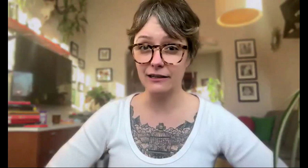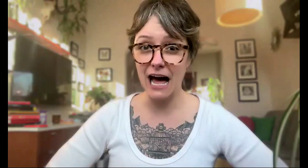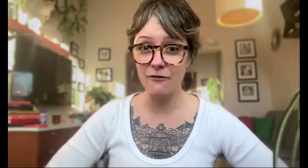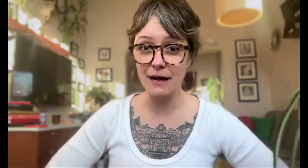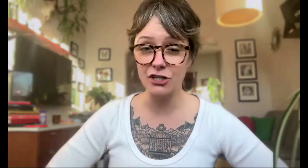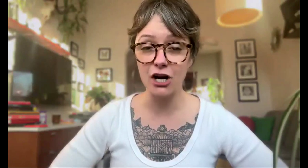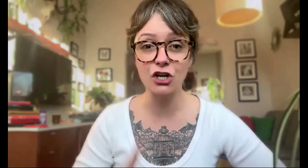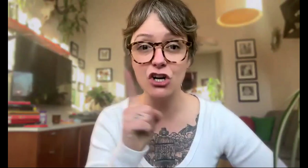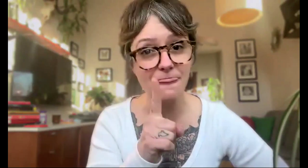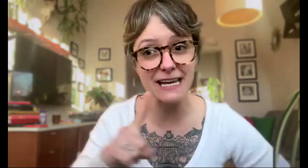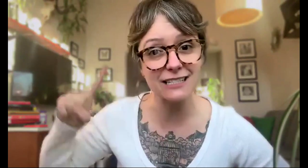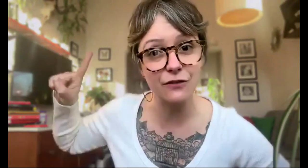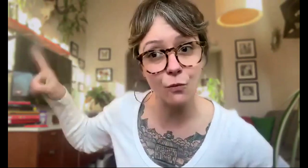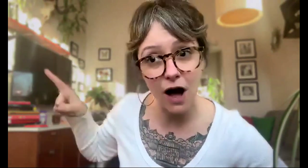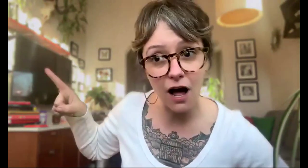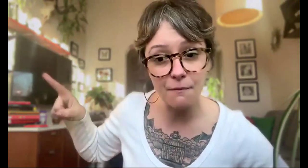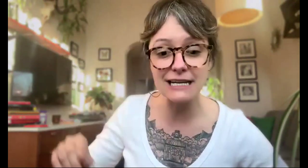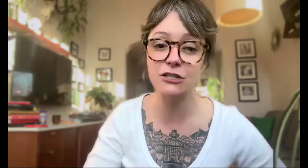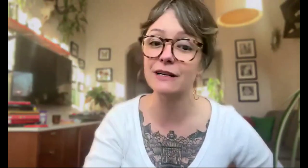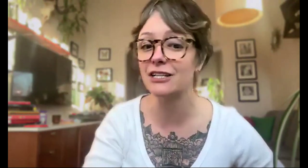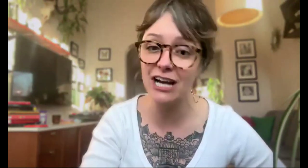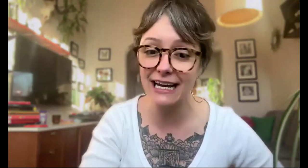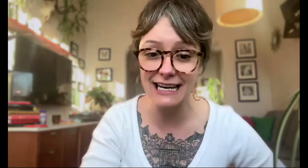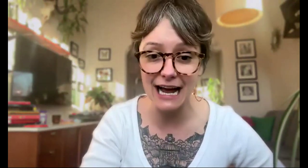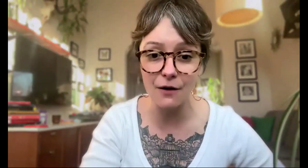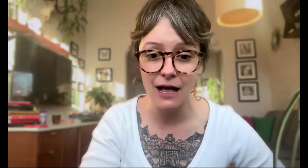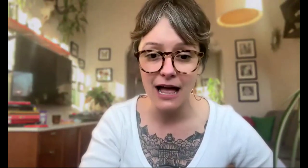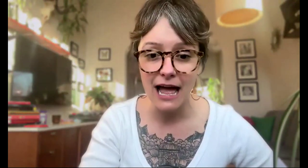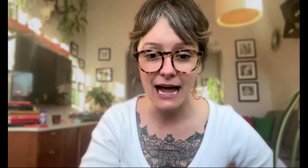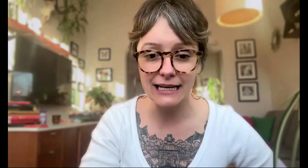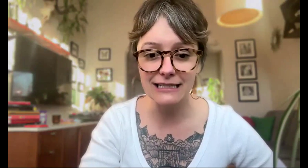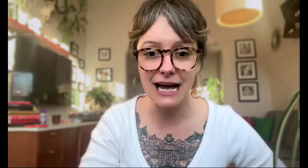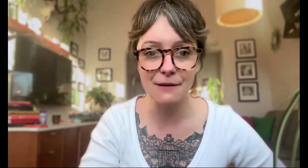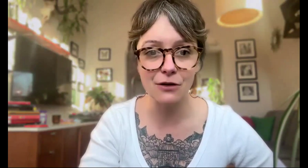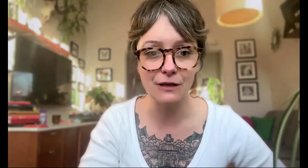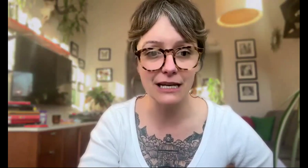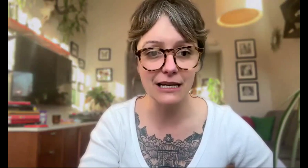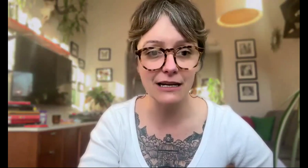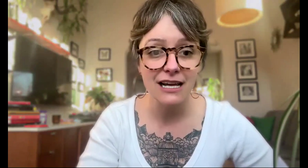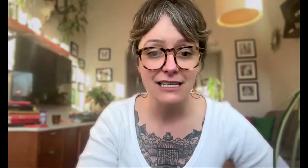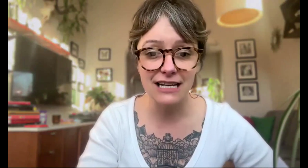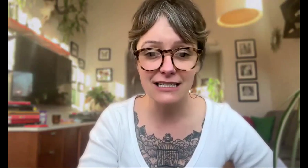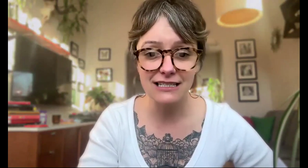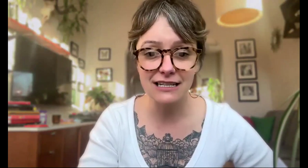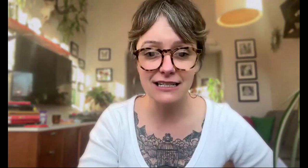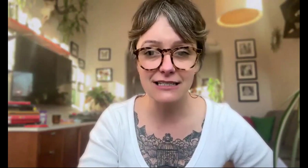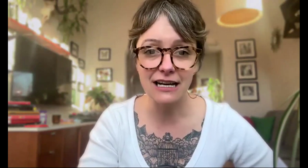little alphabet chart. Good thing it's on the wall because you can check it now anytime you need. Dun, dun, dun, dun,